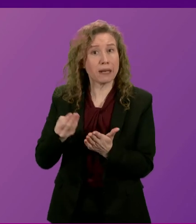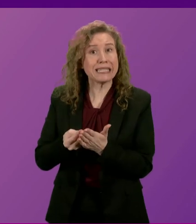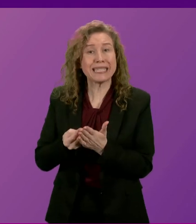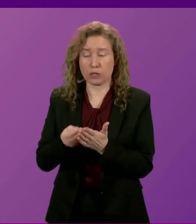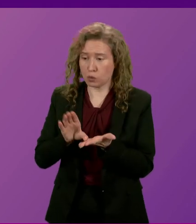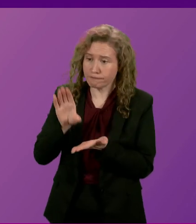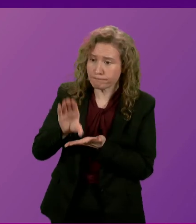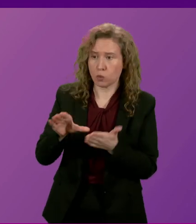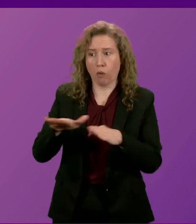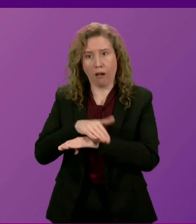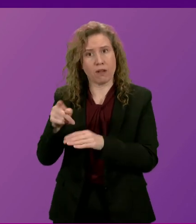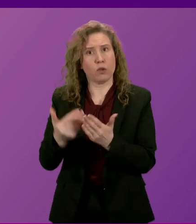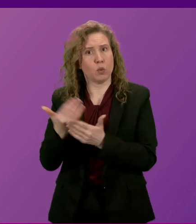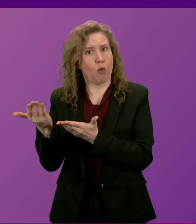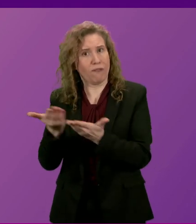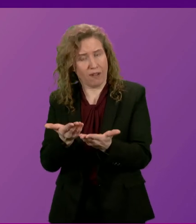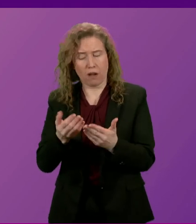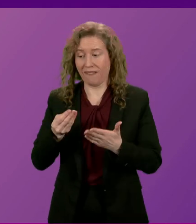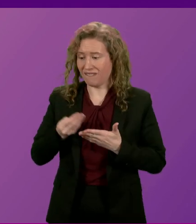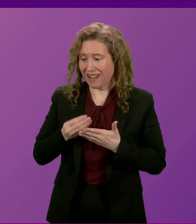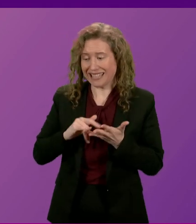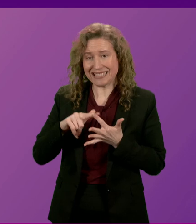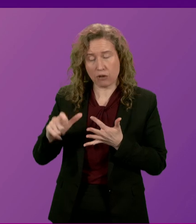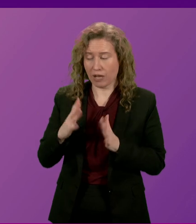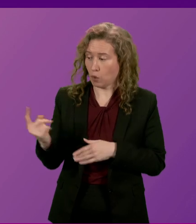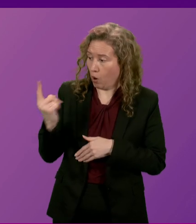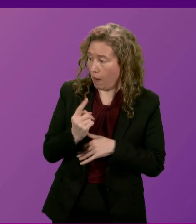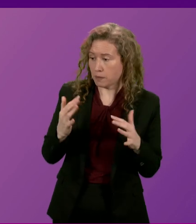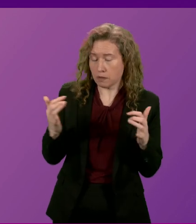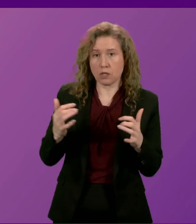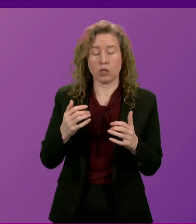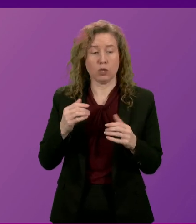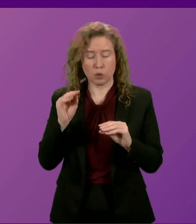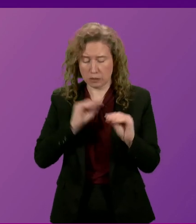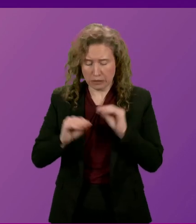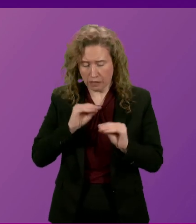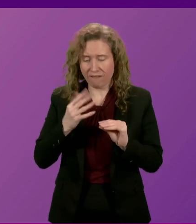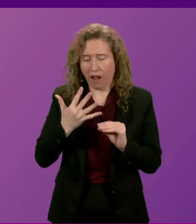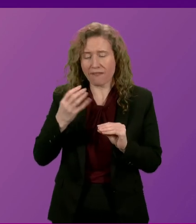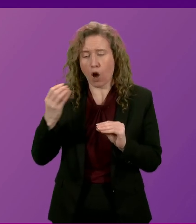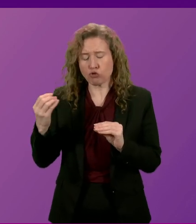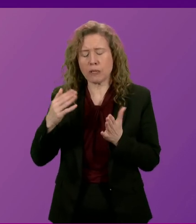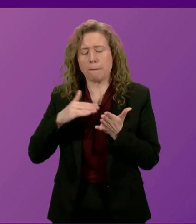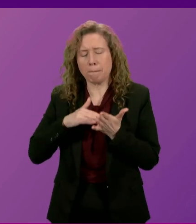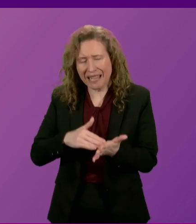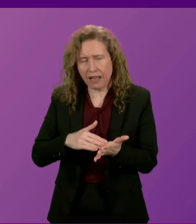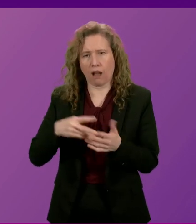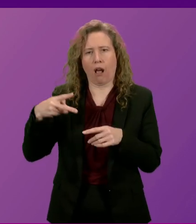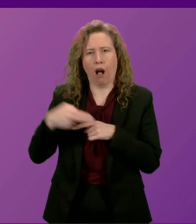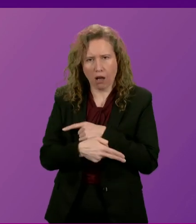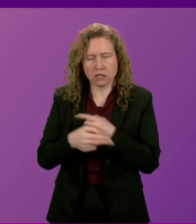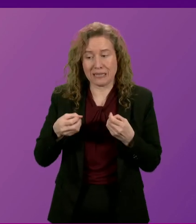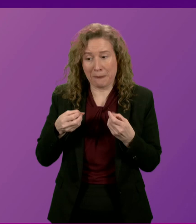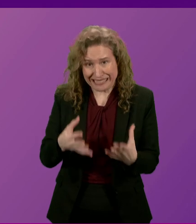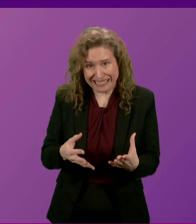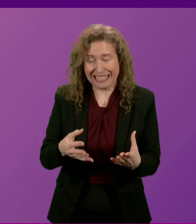financing of this offer. The finance secretary has had to come to this parliament to make £500 million of spending cuts to make the investment, and there is no more